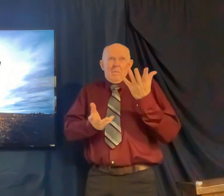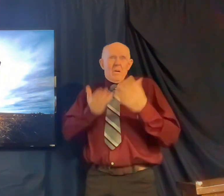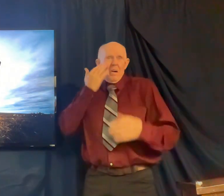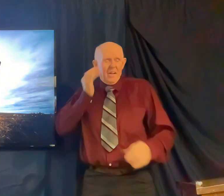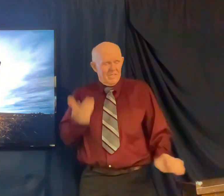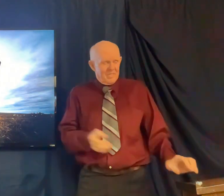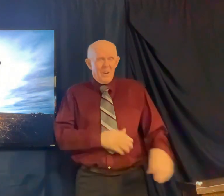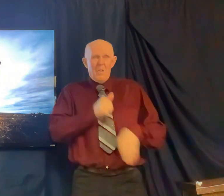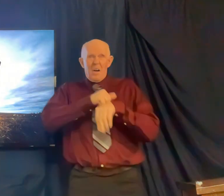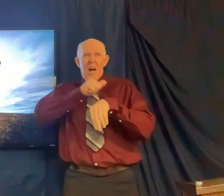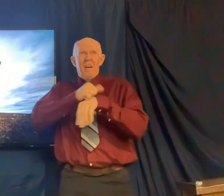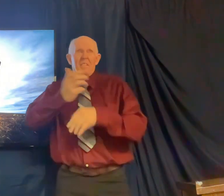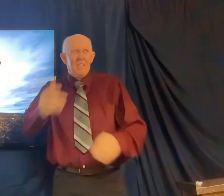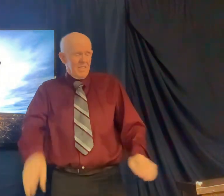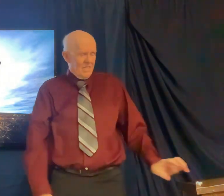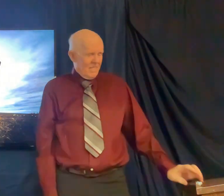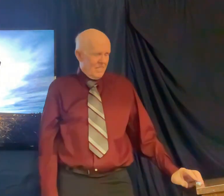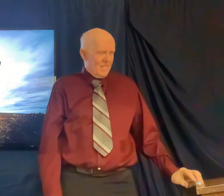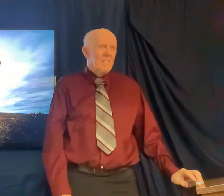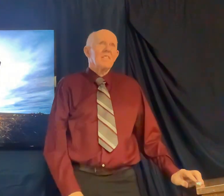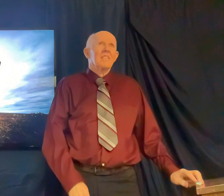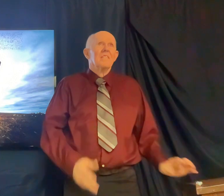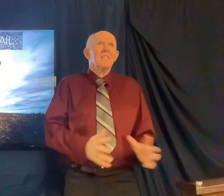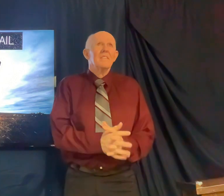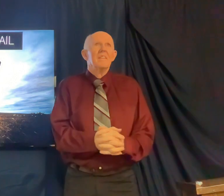You see this picture? It's a rock.